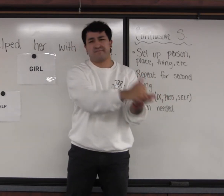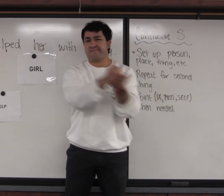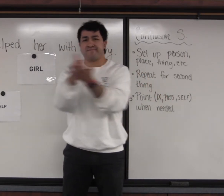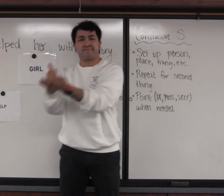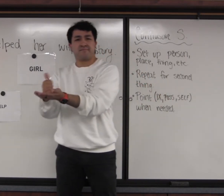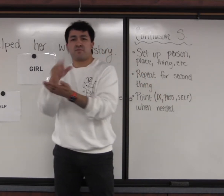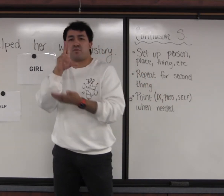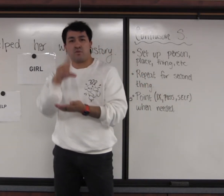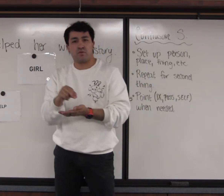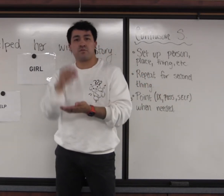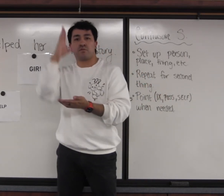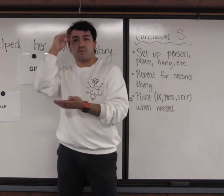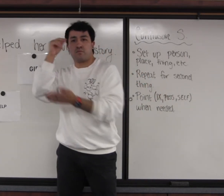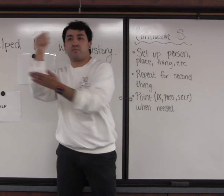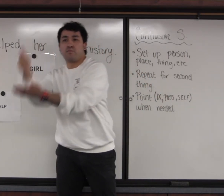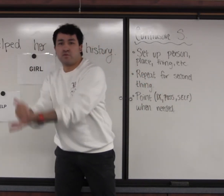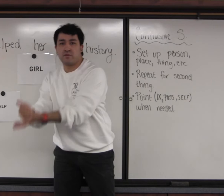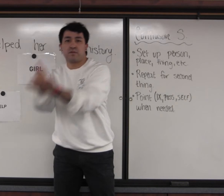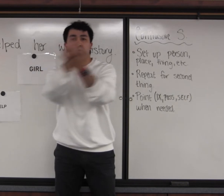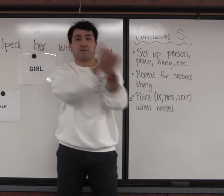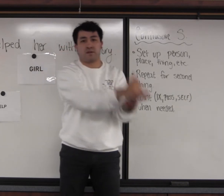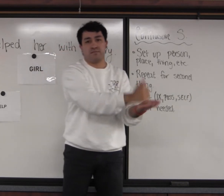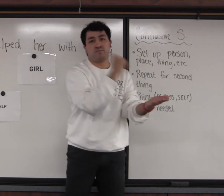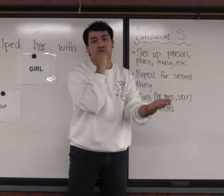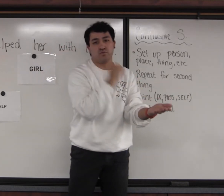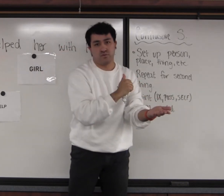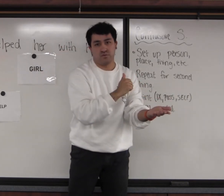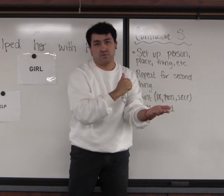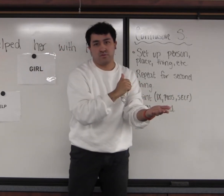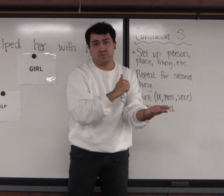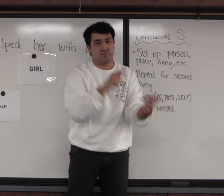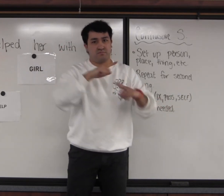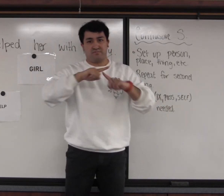she's not helping him. So it's the boy helping her.